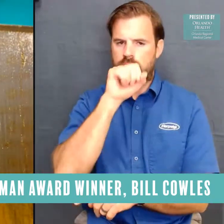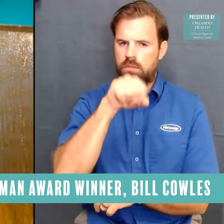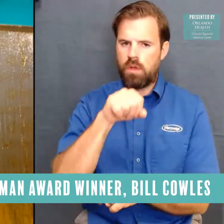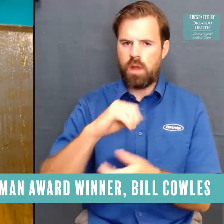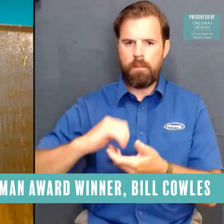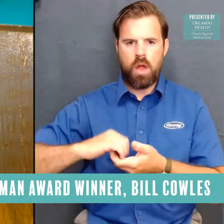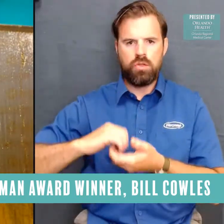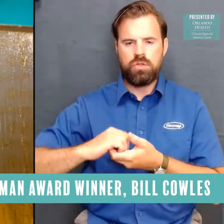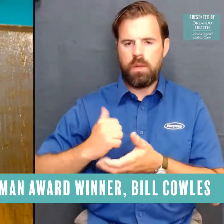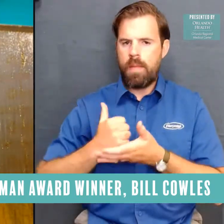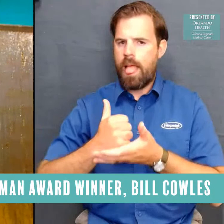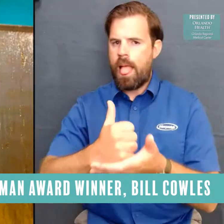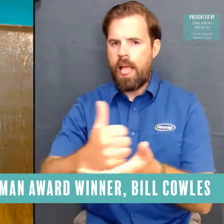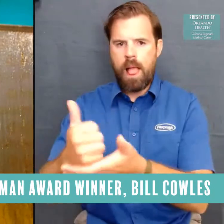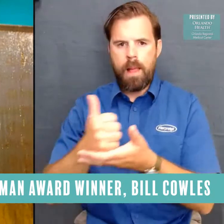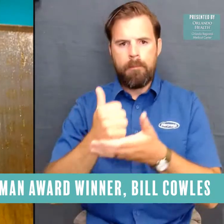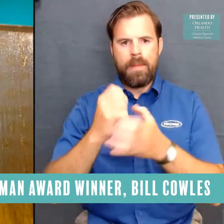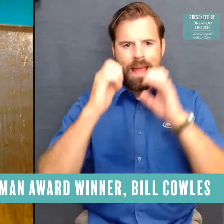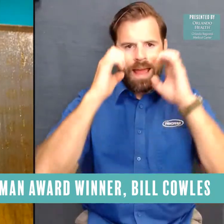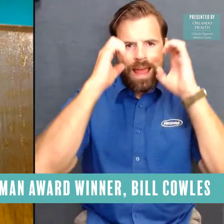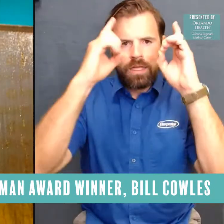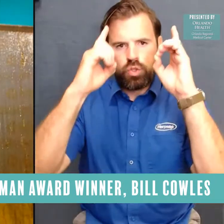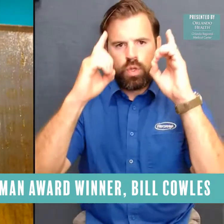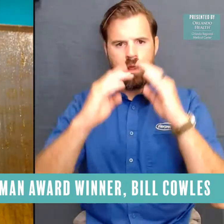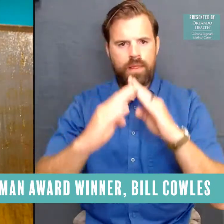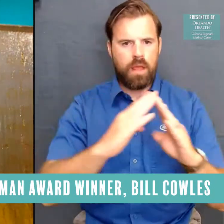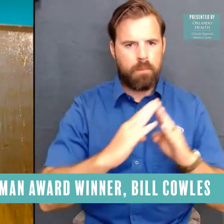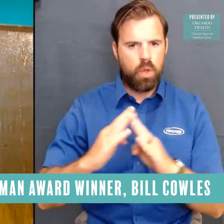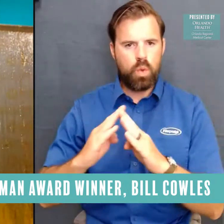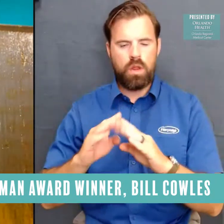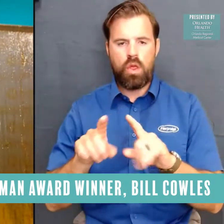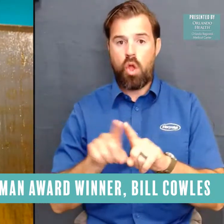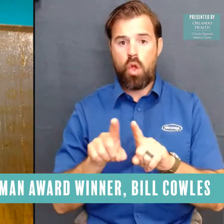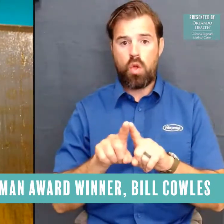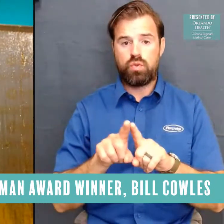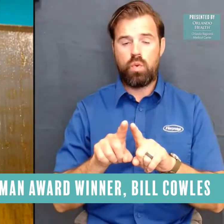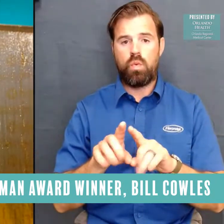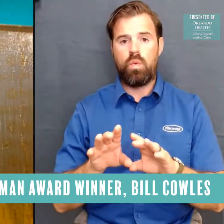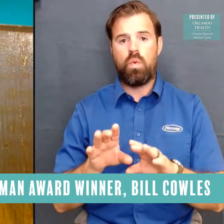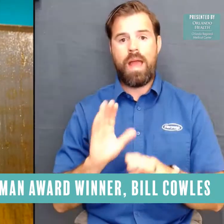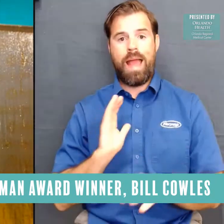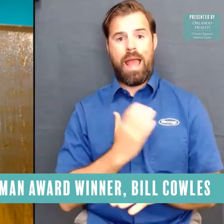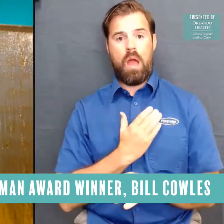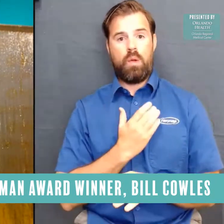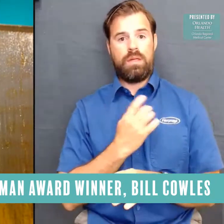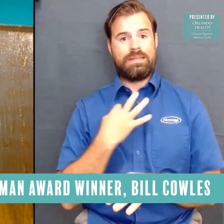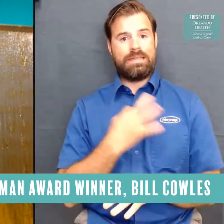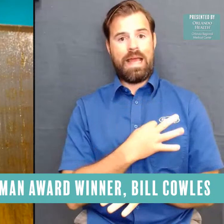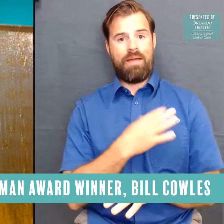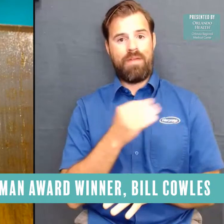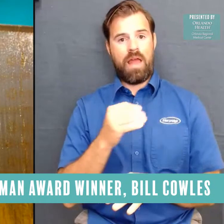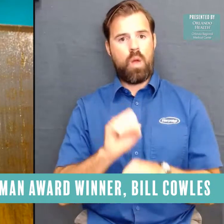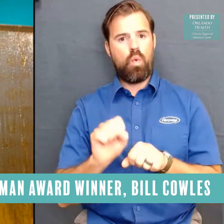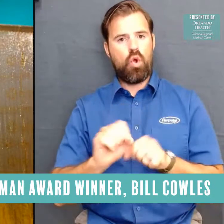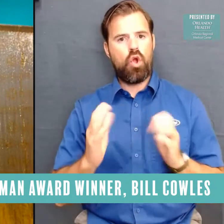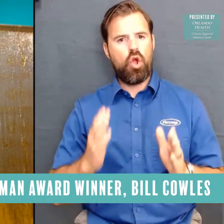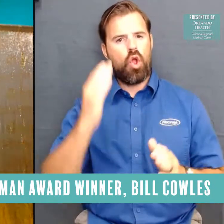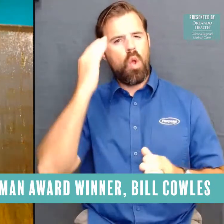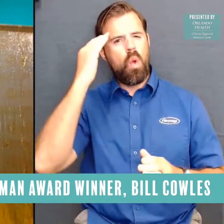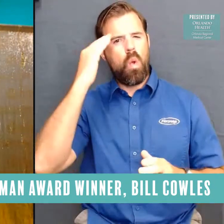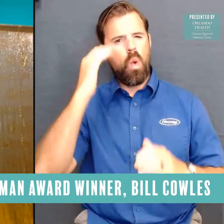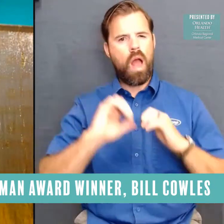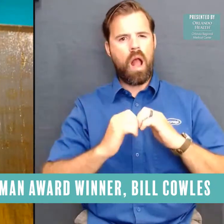where we can help educate the community, but also to make sure that our staff and our workers know how to make